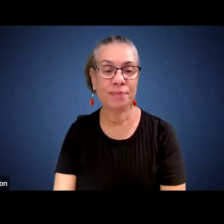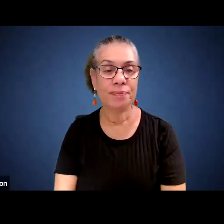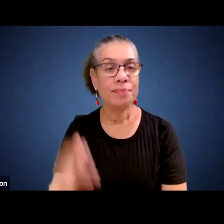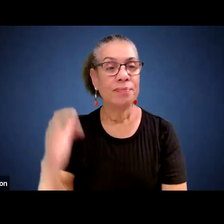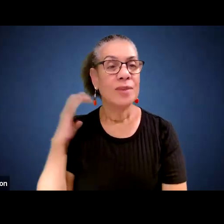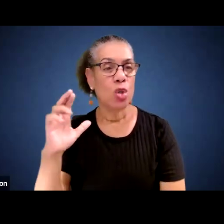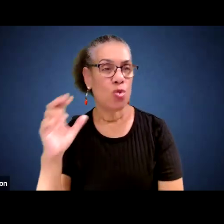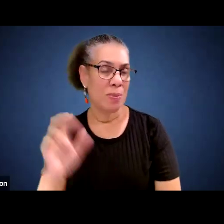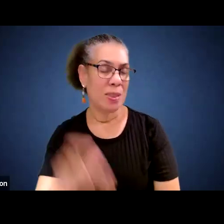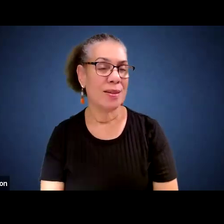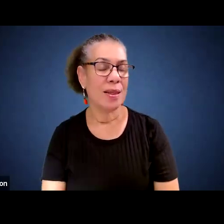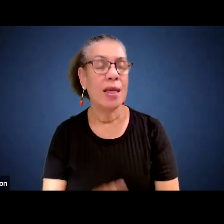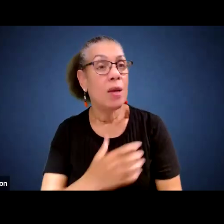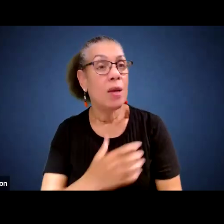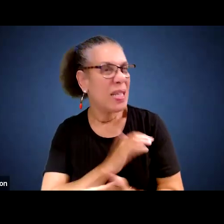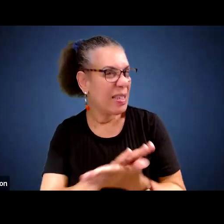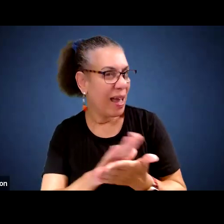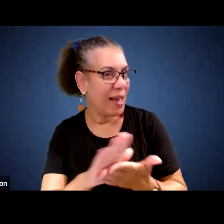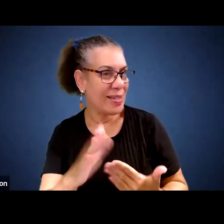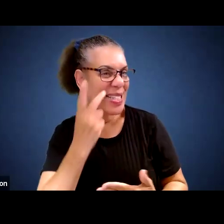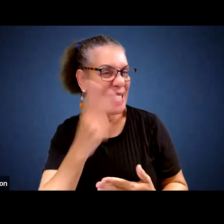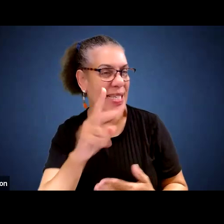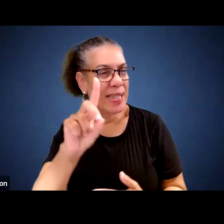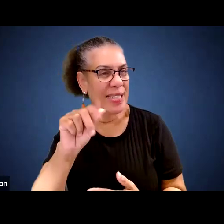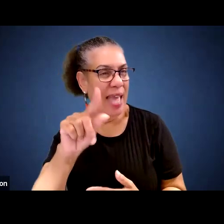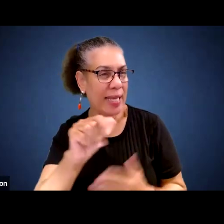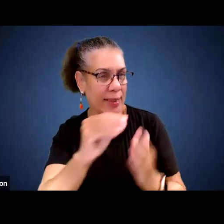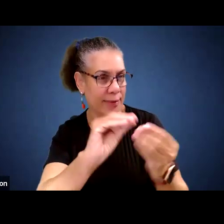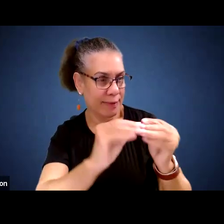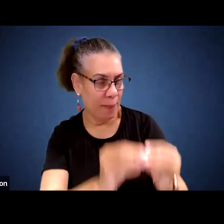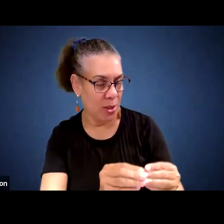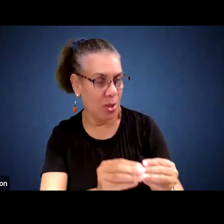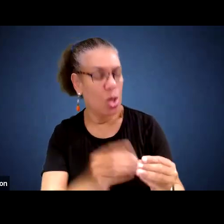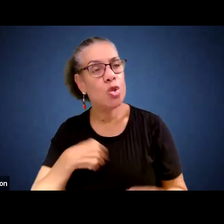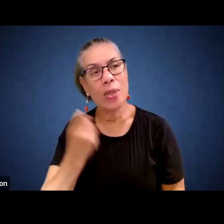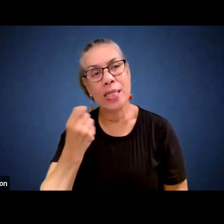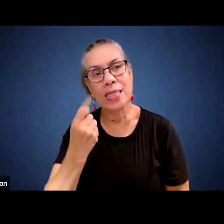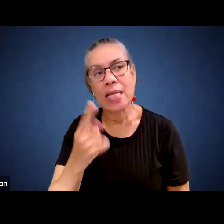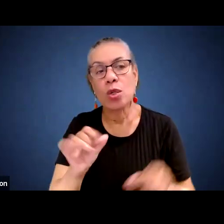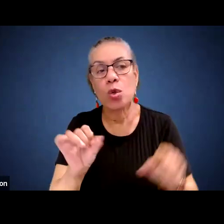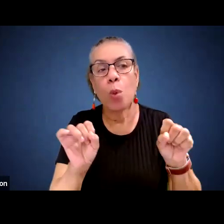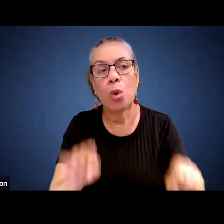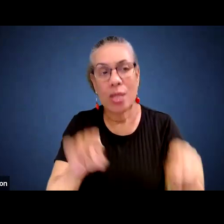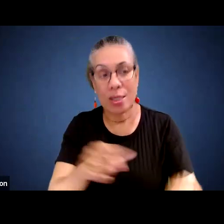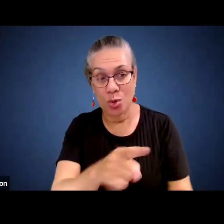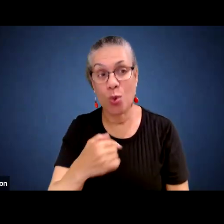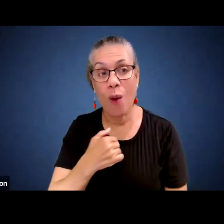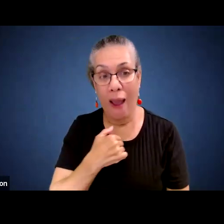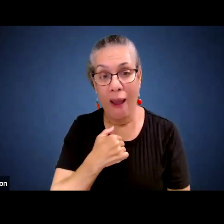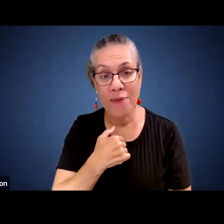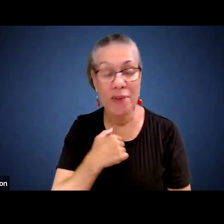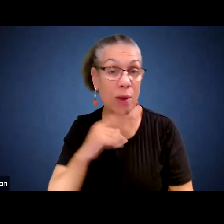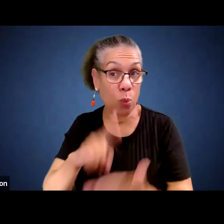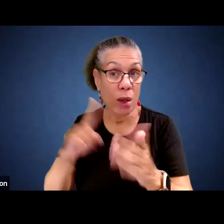that data for us for the next meeting so we can understand what the great potential that you all have and have been